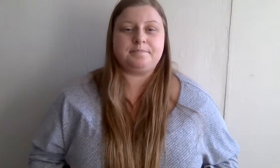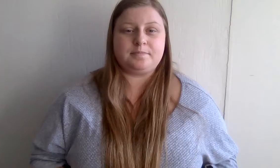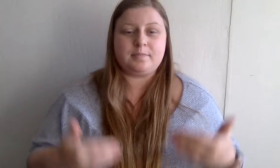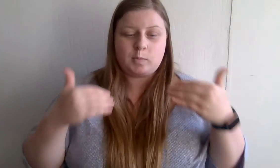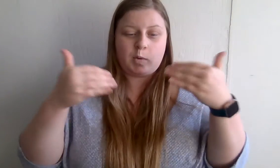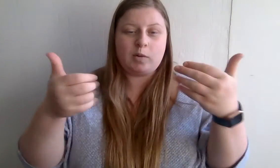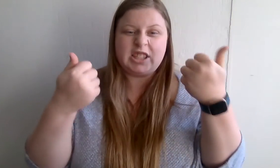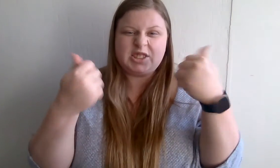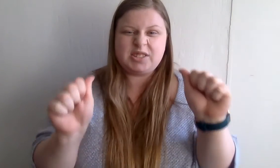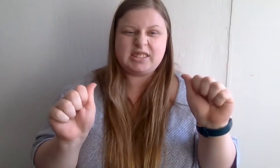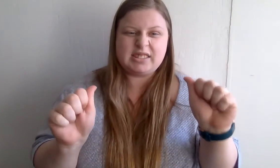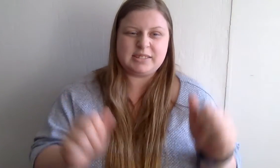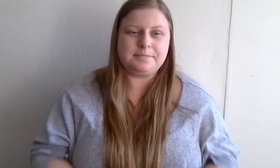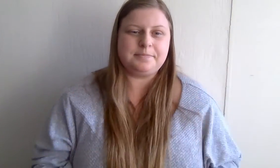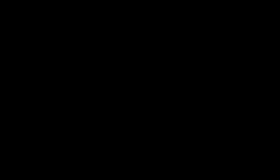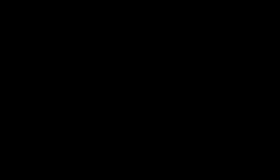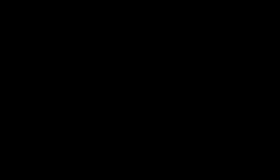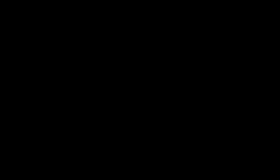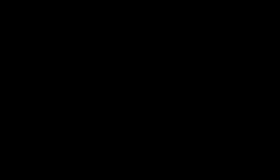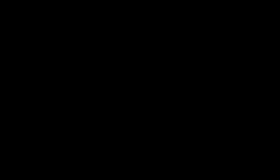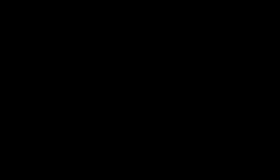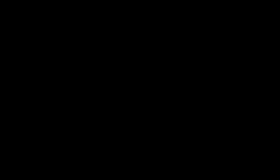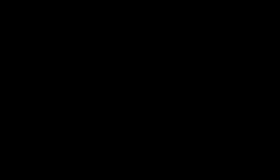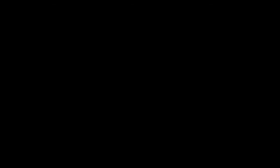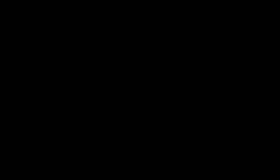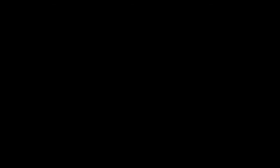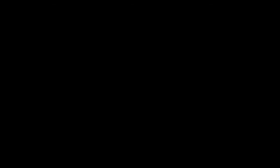and leaf fall. Go ahead and try.